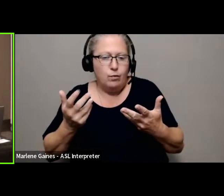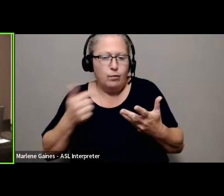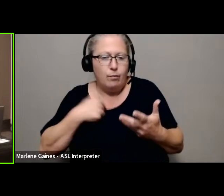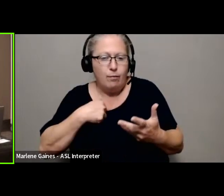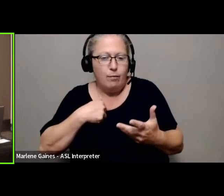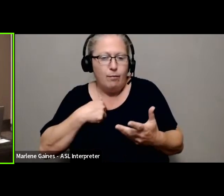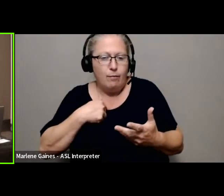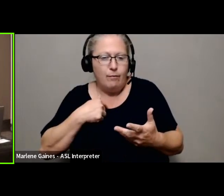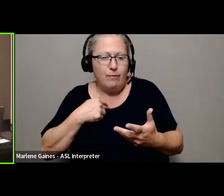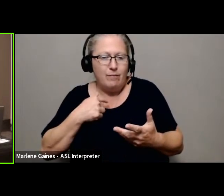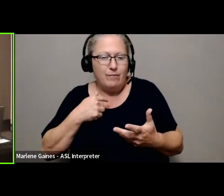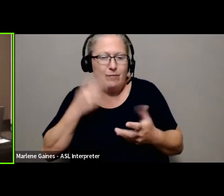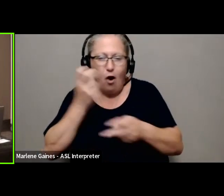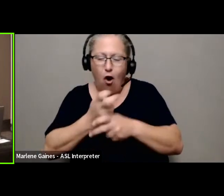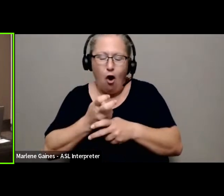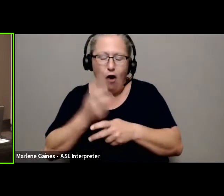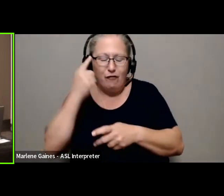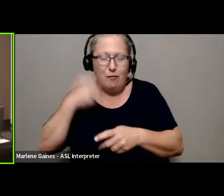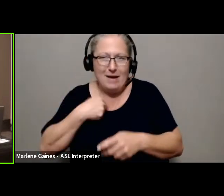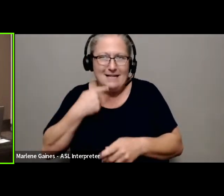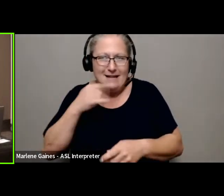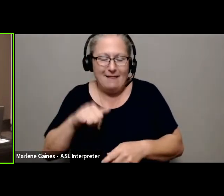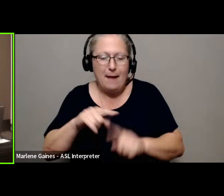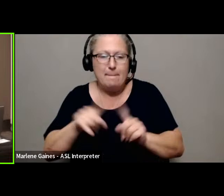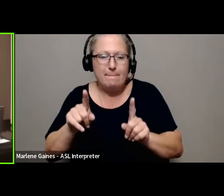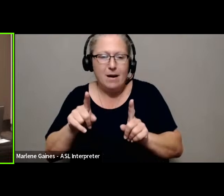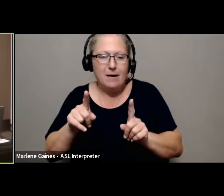and this is hard too to say for me, but,